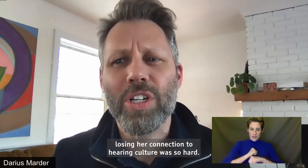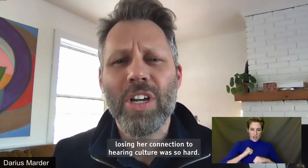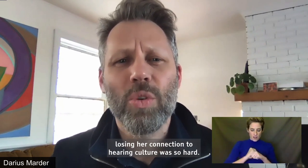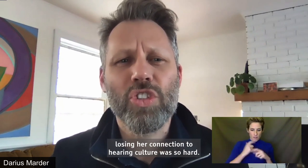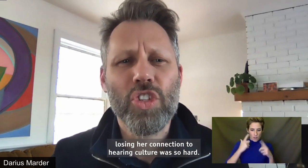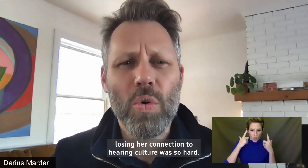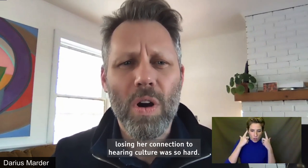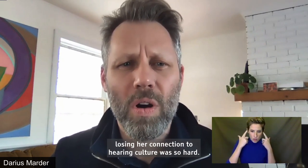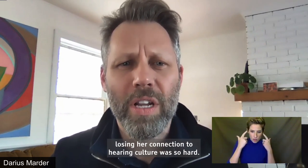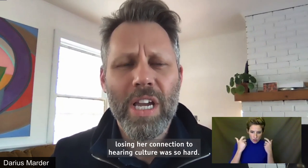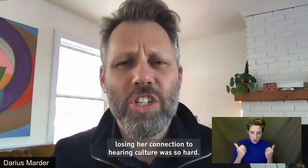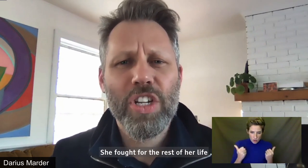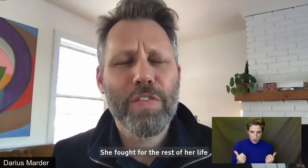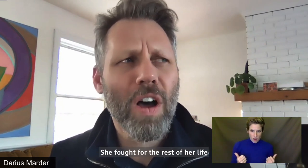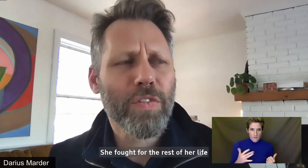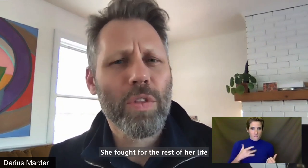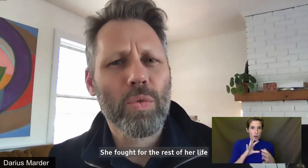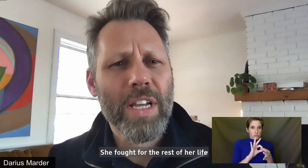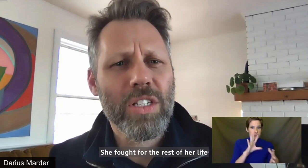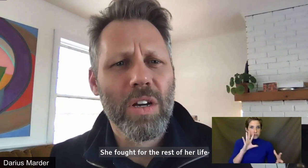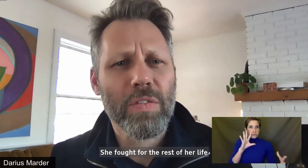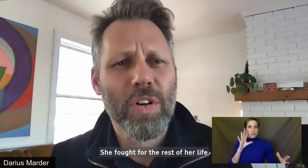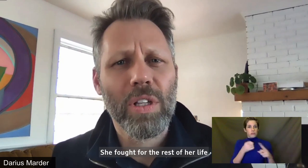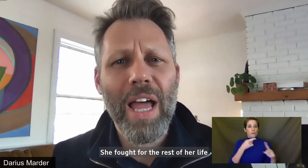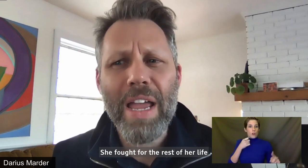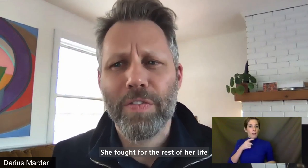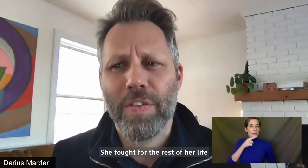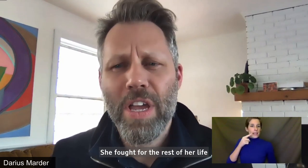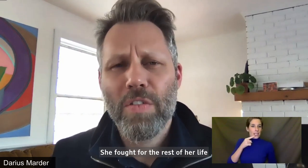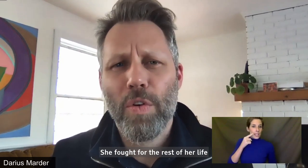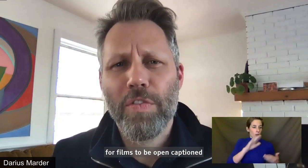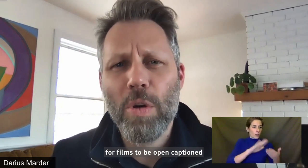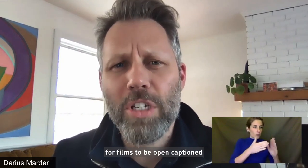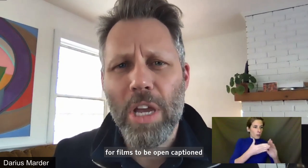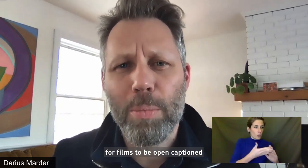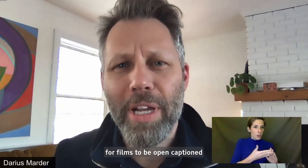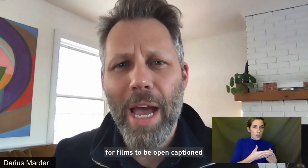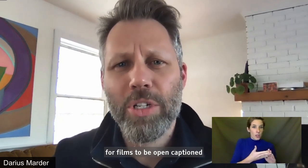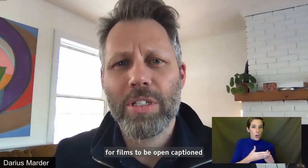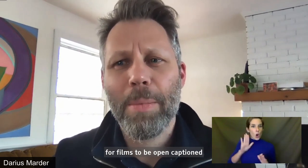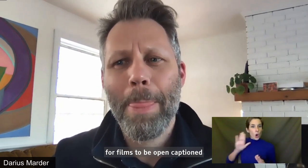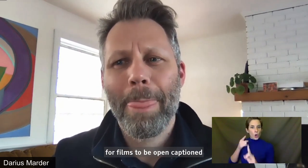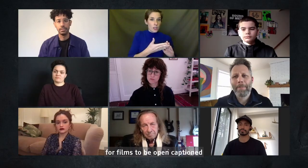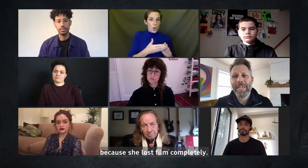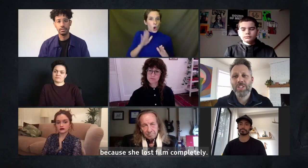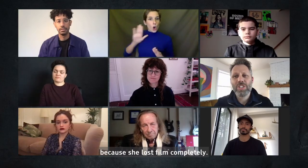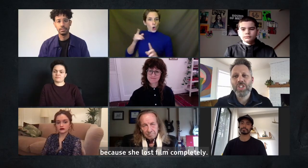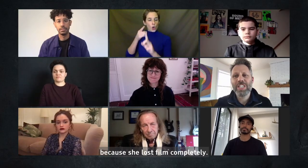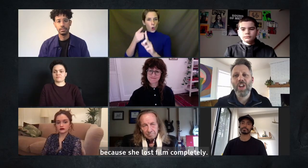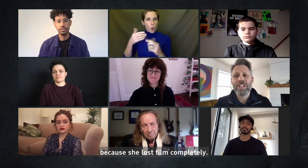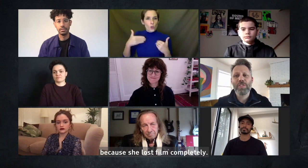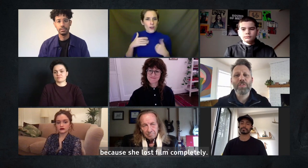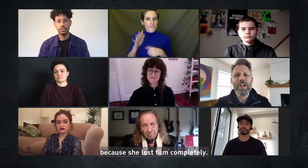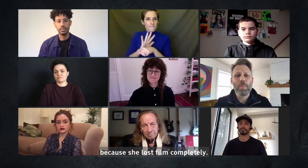hearing culture was so hard. She fought for the rest of her life for films to be open captioned, because